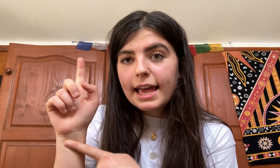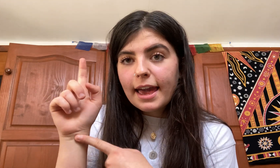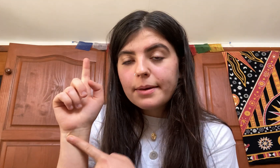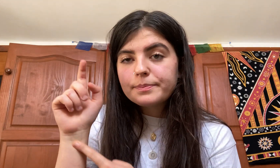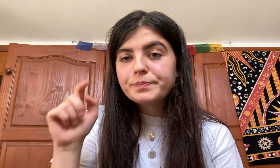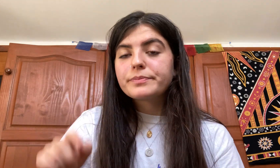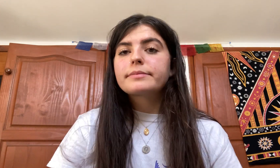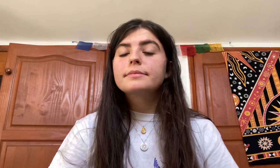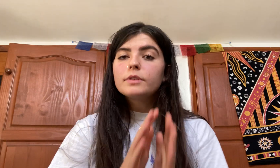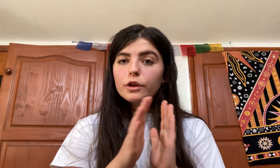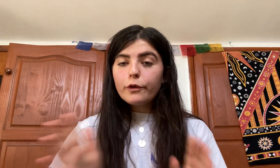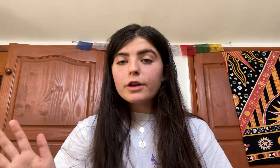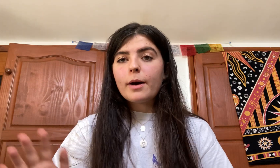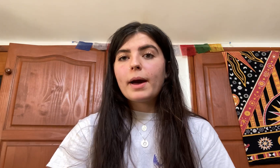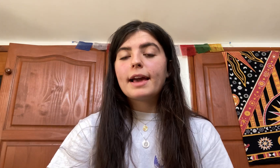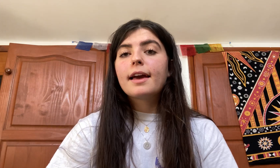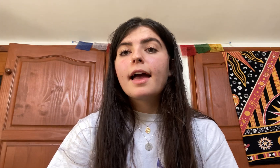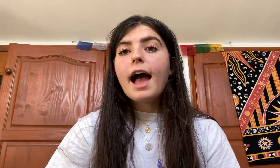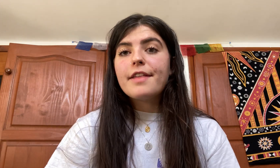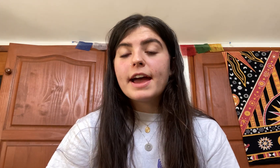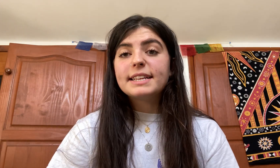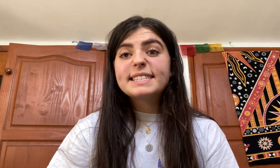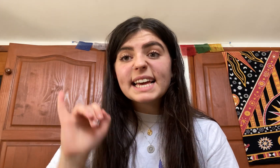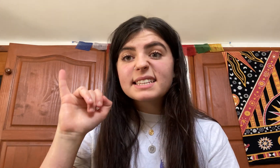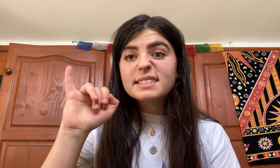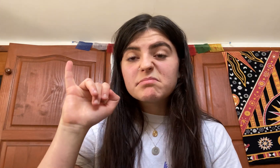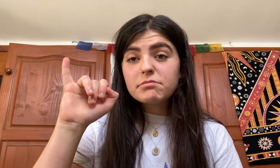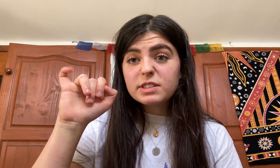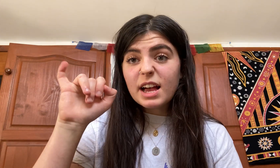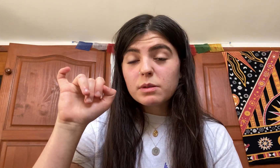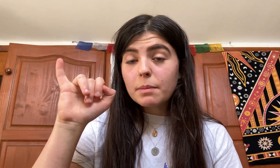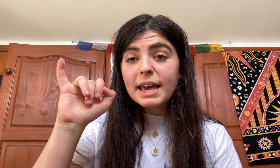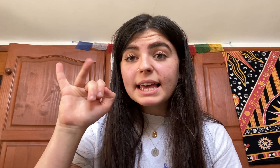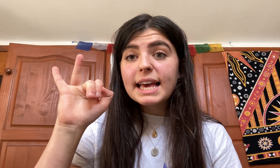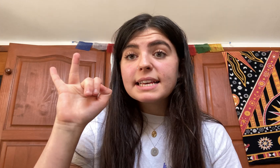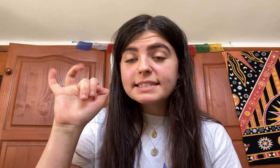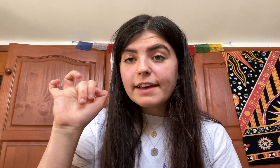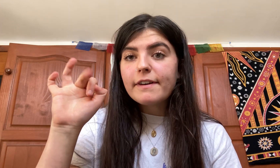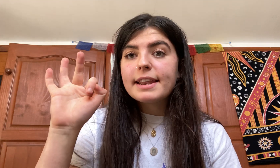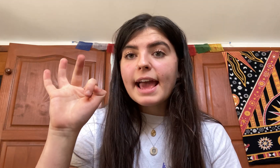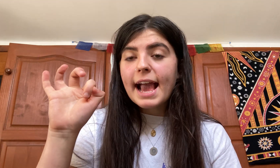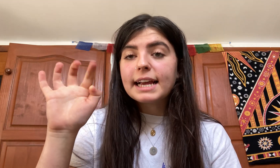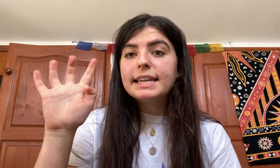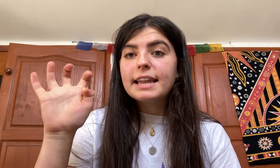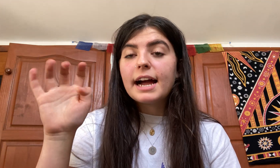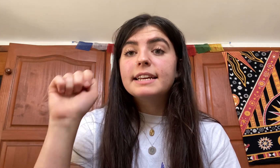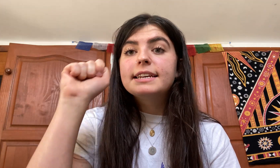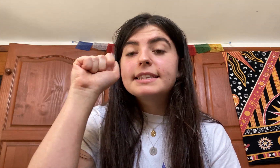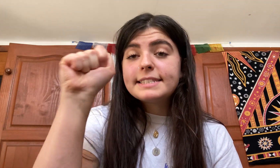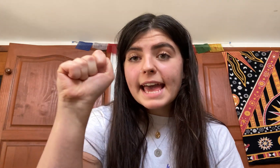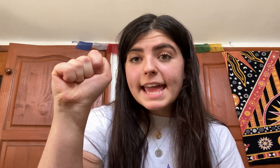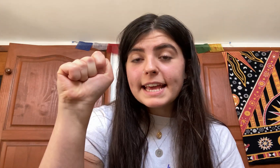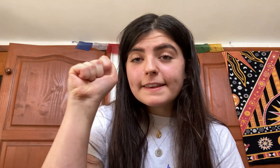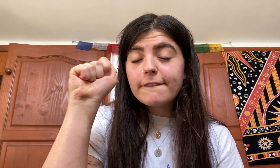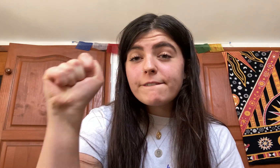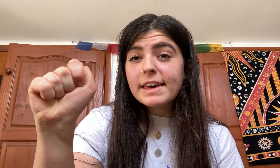here. You follow that way. And then a 6 starts with your pinky, 7, 8, 9, 10 is a